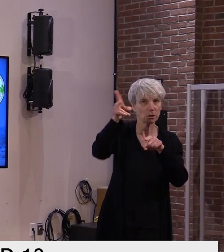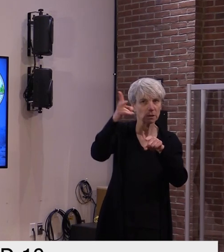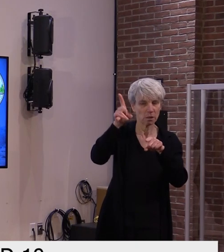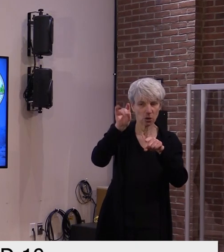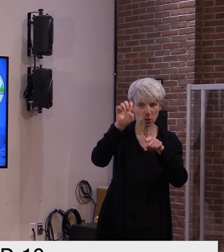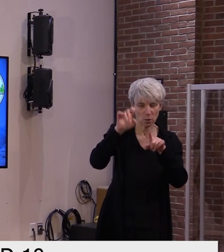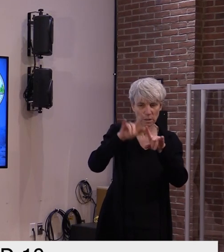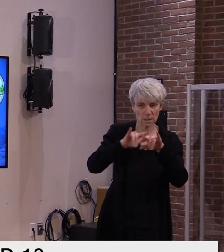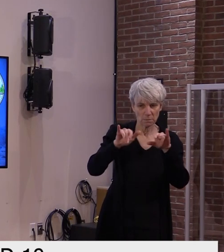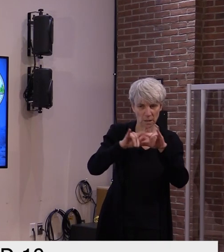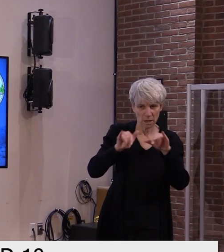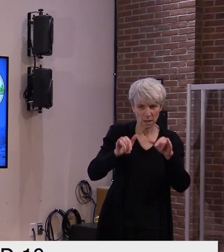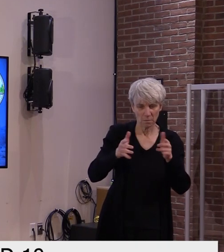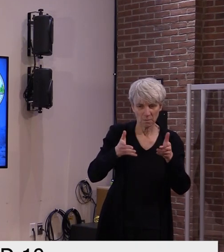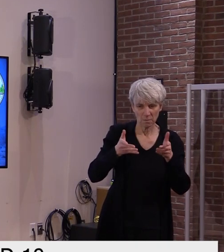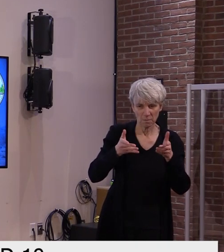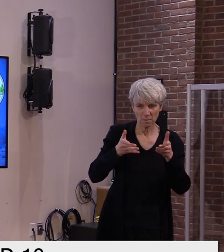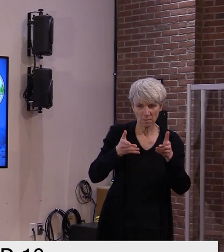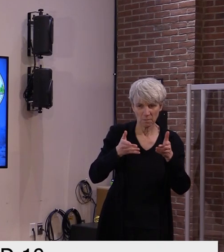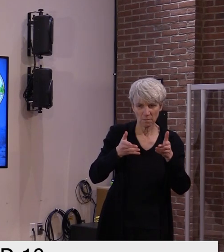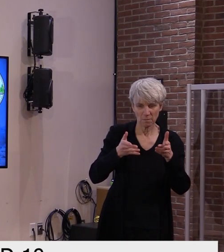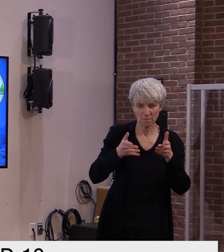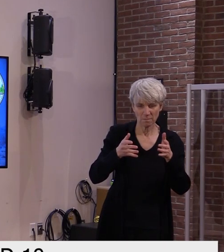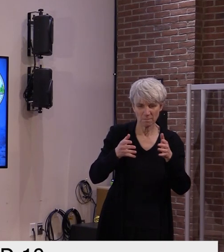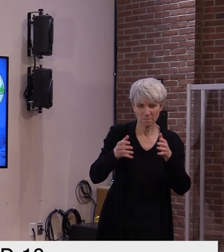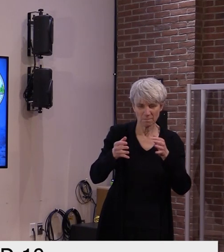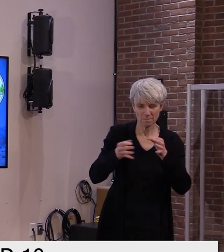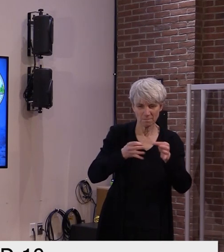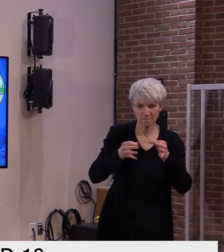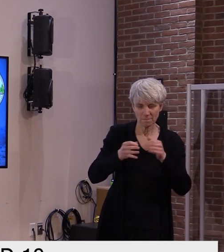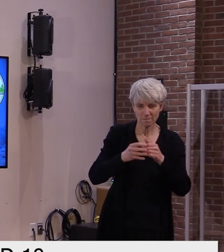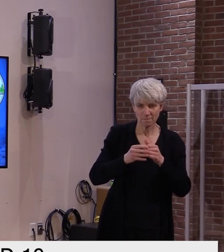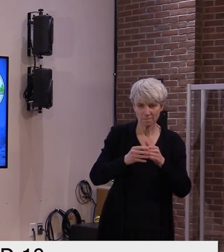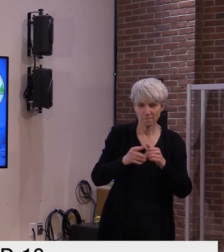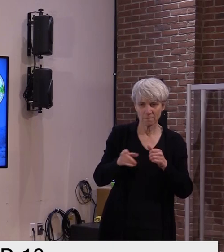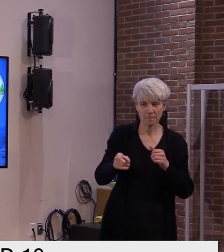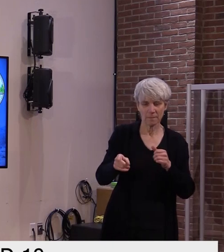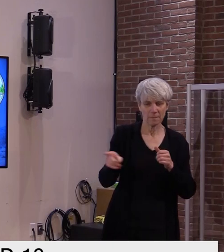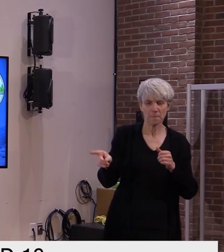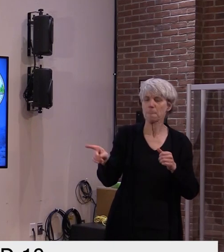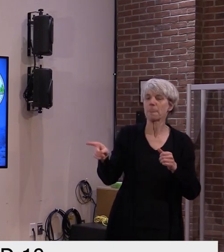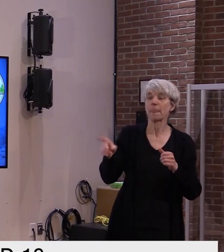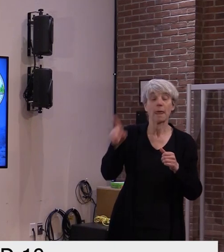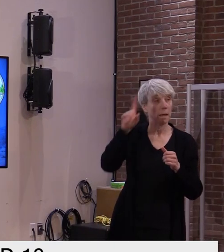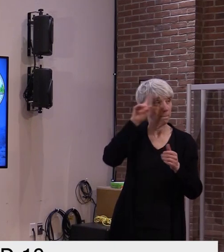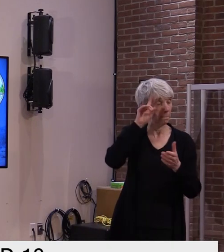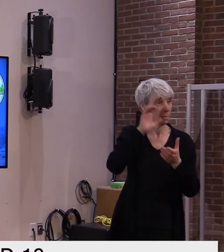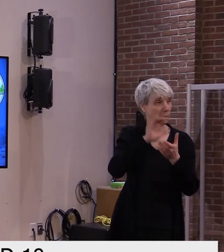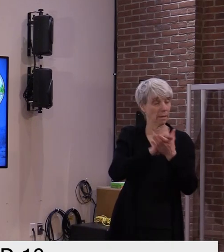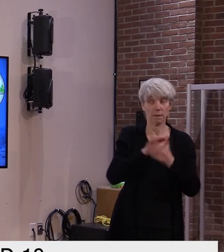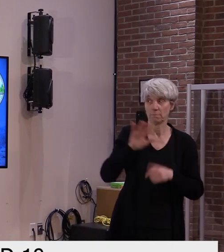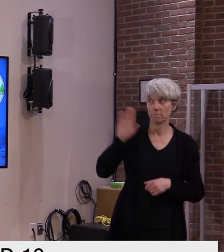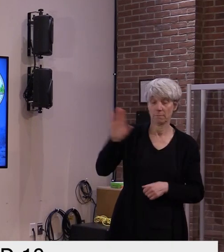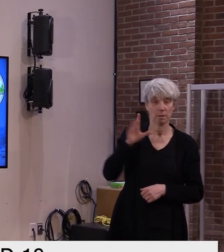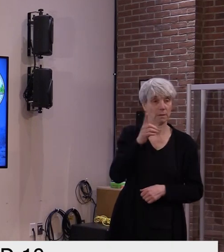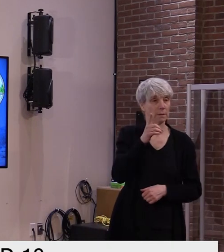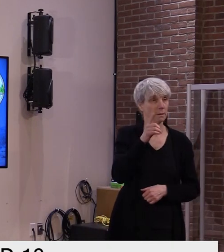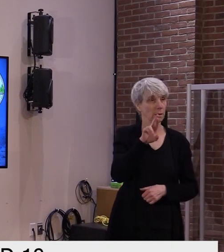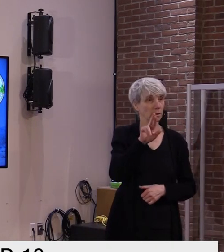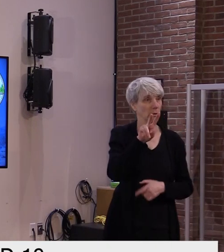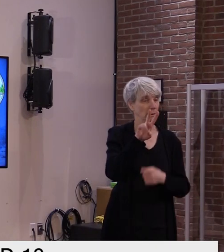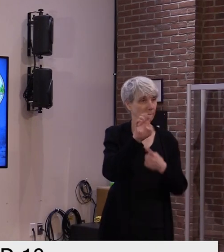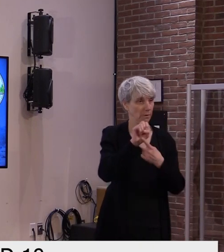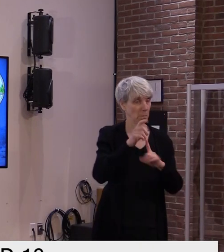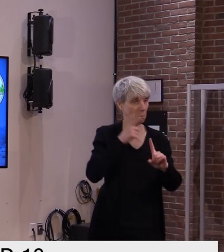continue on with its first dose, second dose strategy? I think what Dr. Levine had said, that the CDC and the